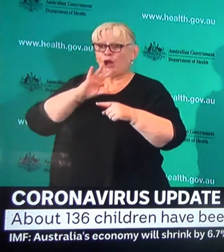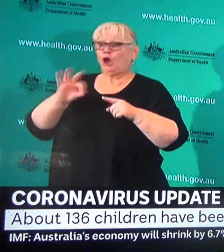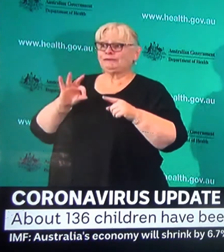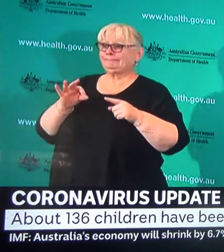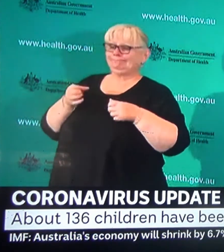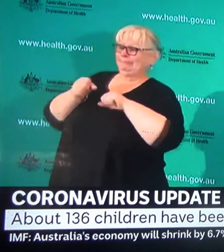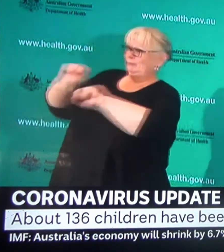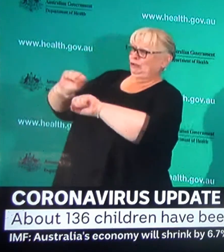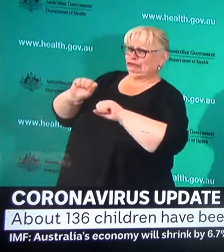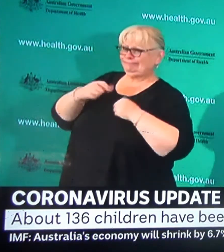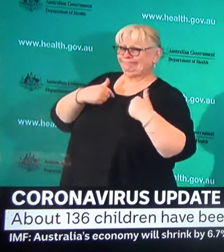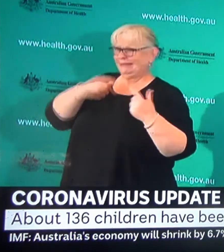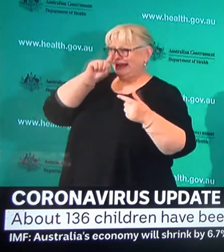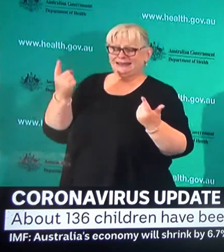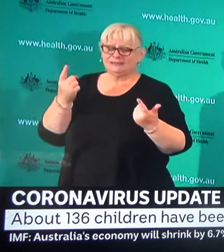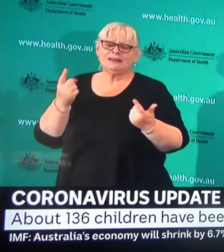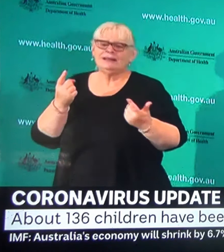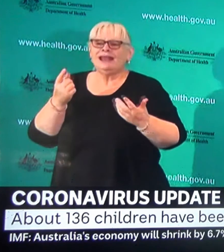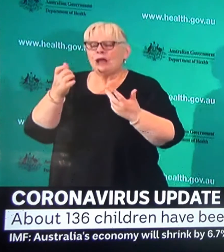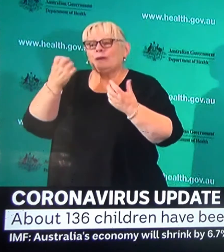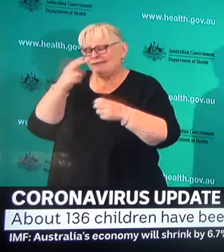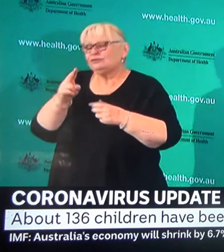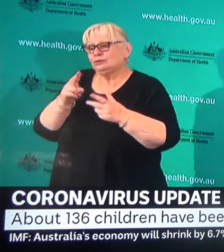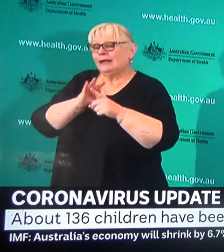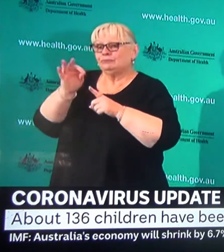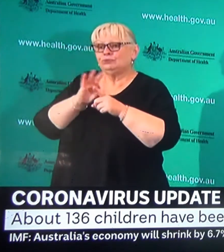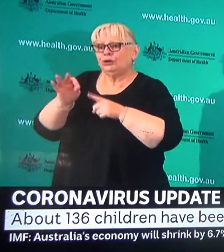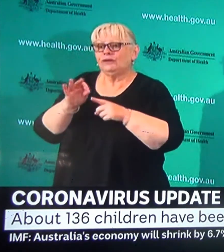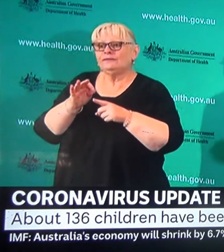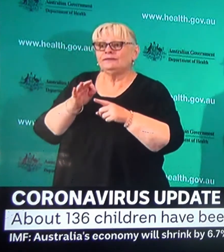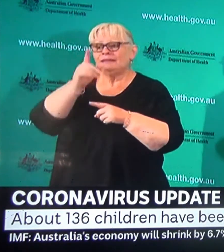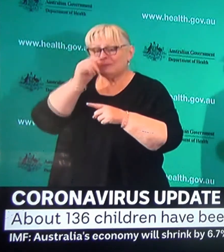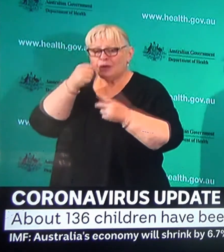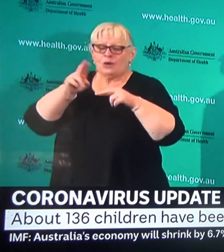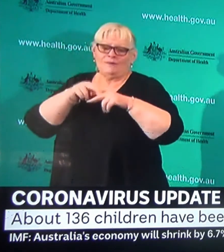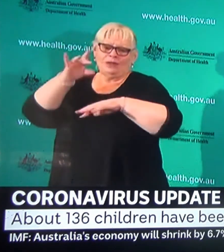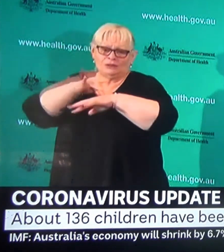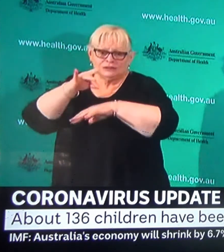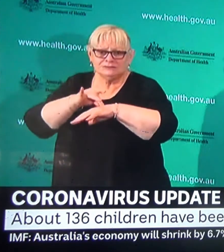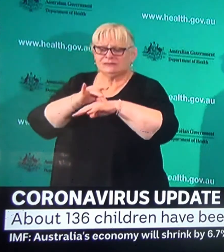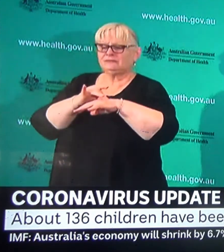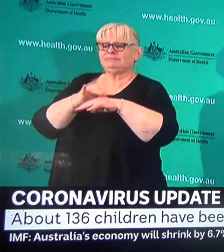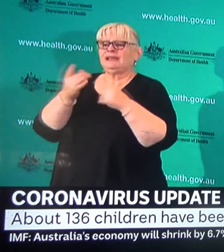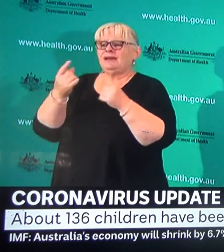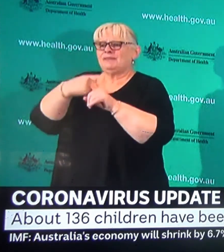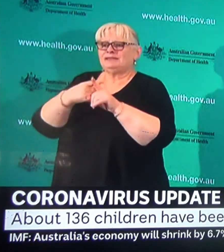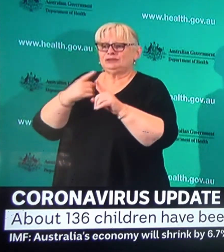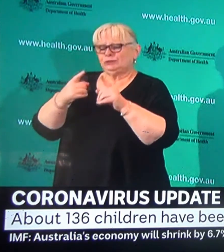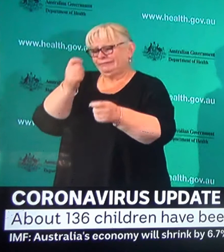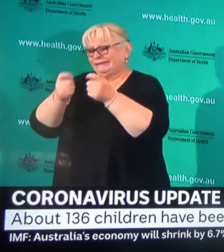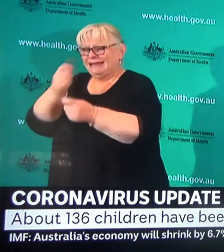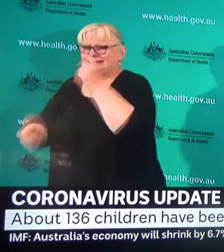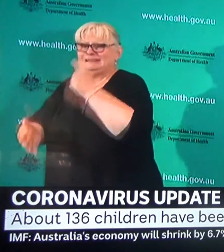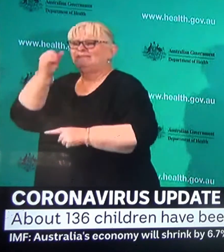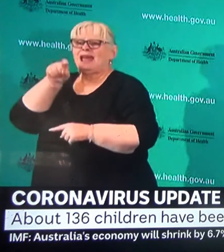is entirely based on building our capacity within the health system and our capability to detect the cases. So